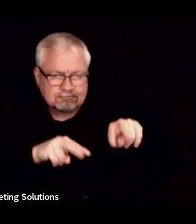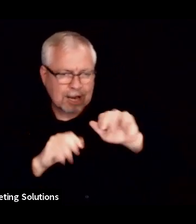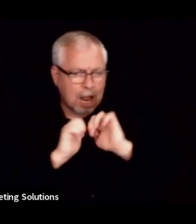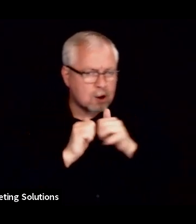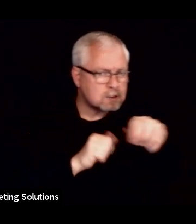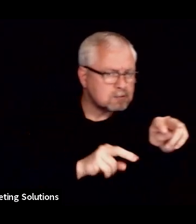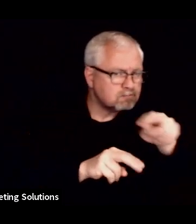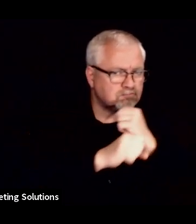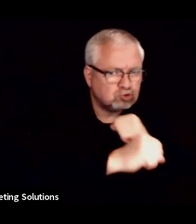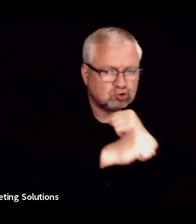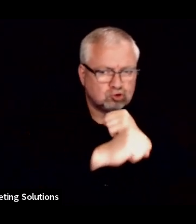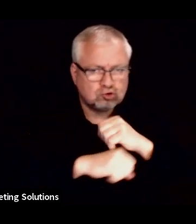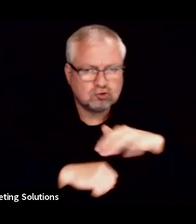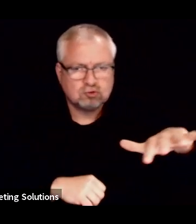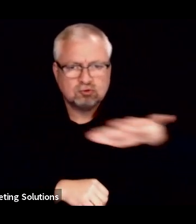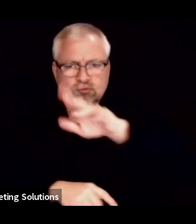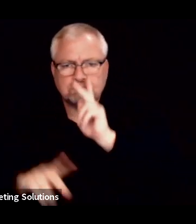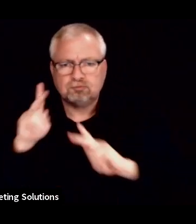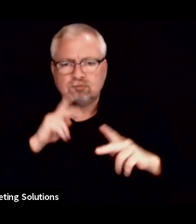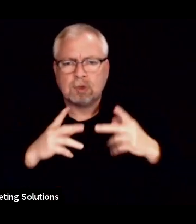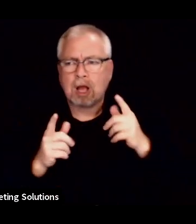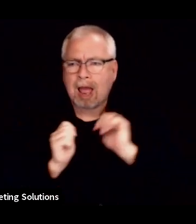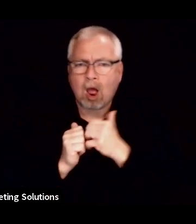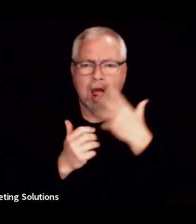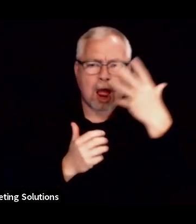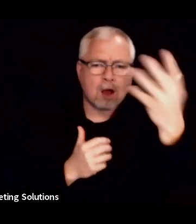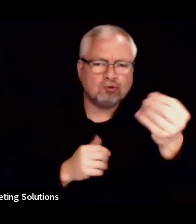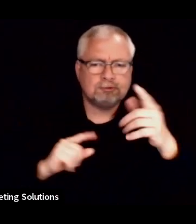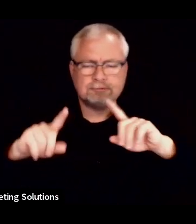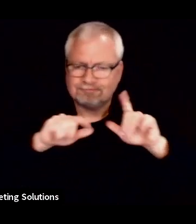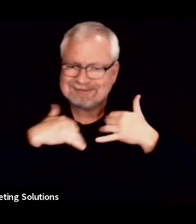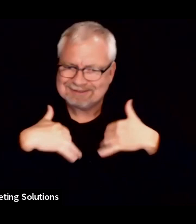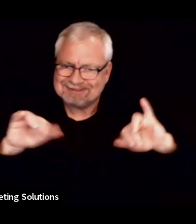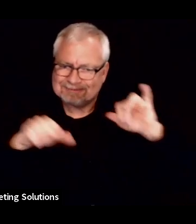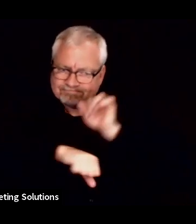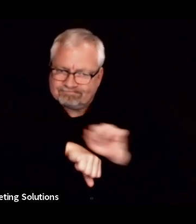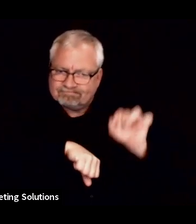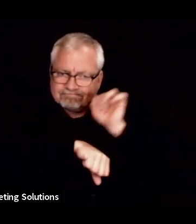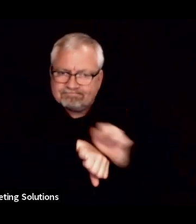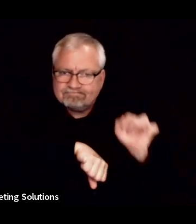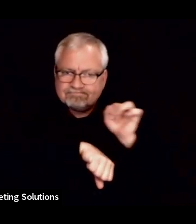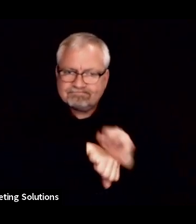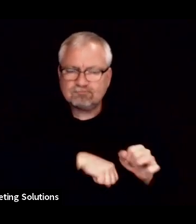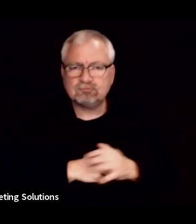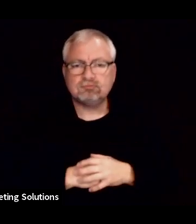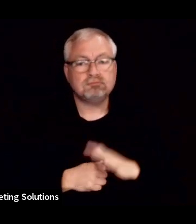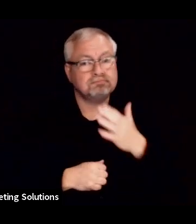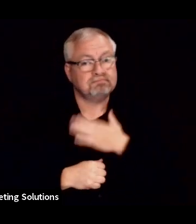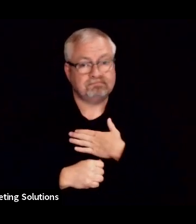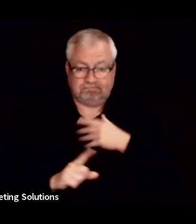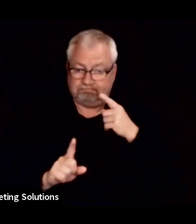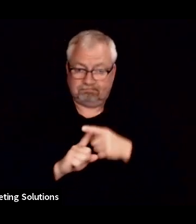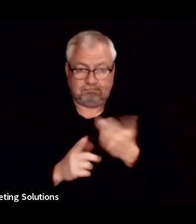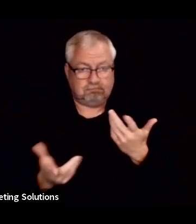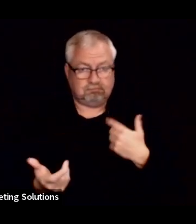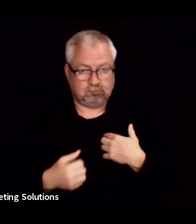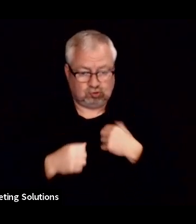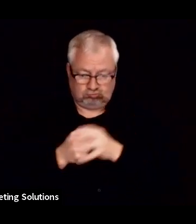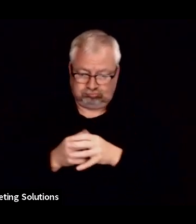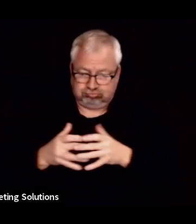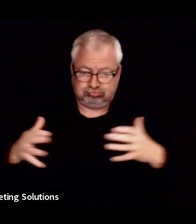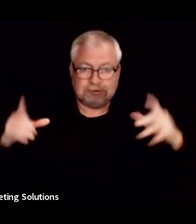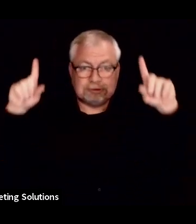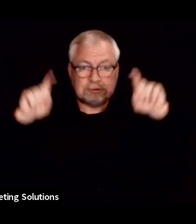So I'm really glad to tell you that we're not only growing our capacity for testing with our healthcare